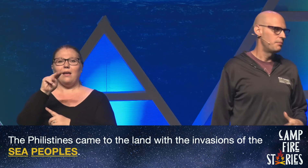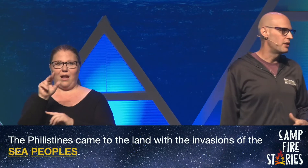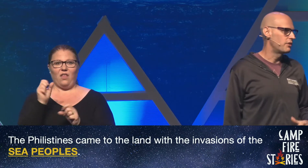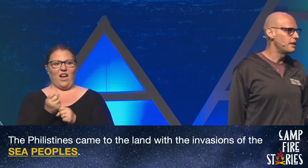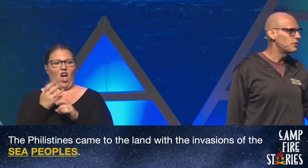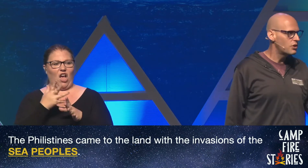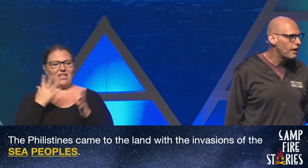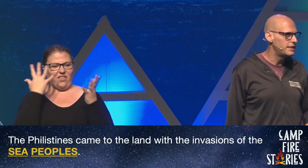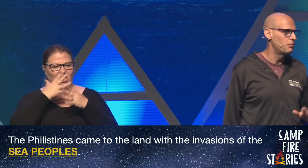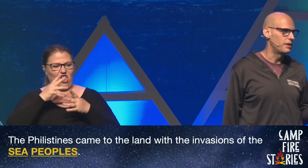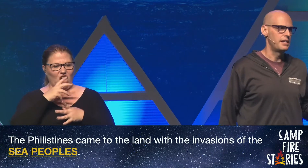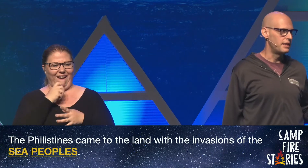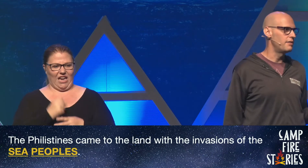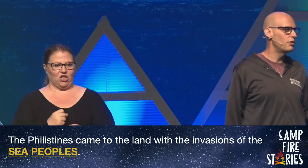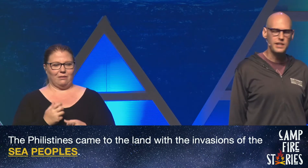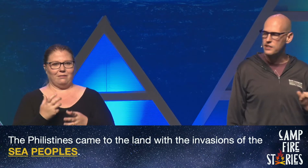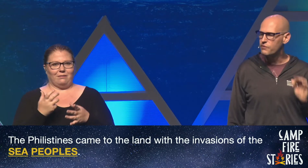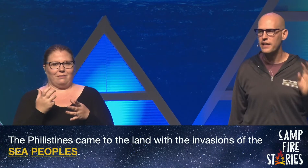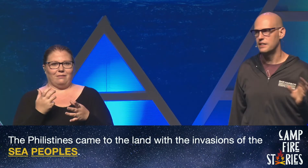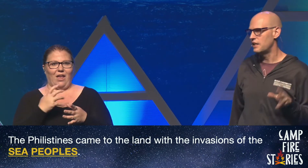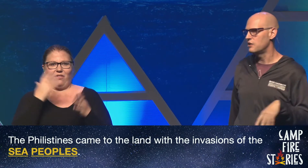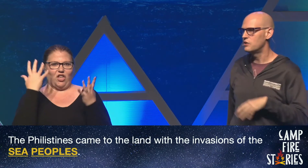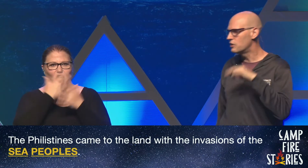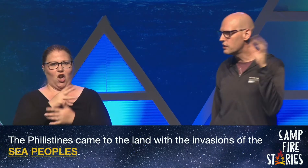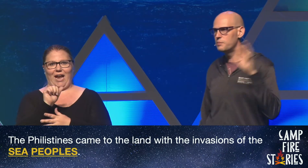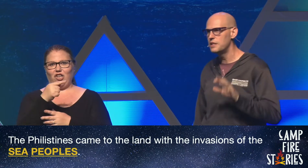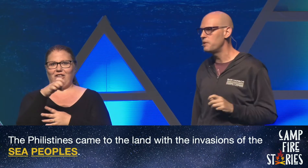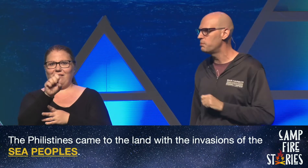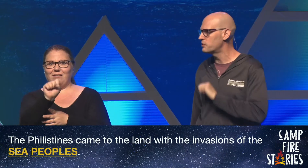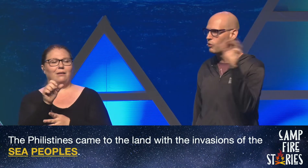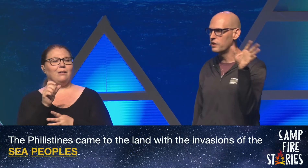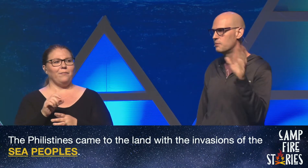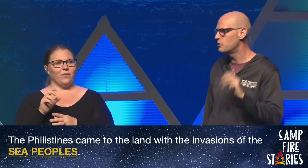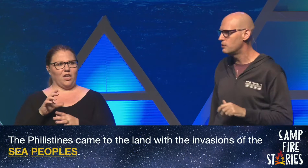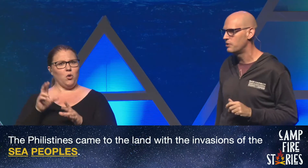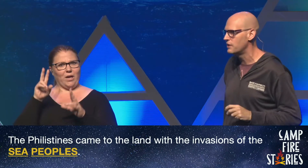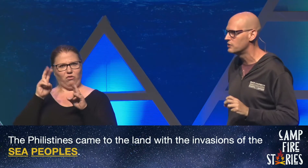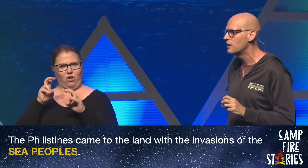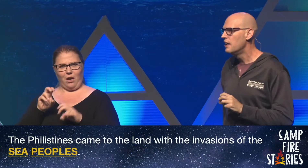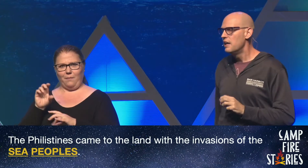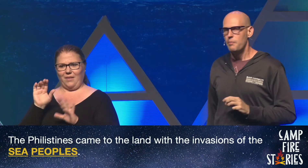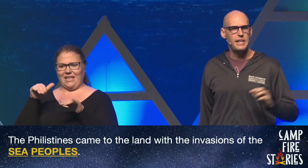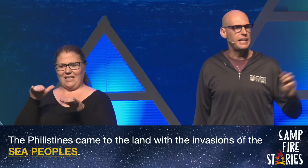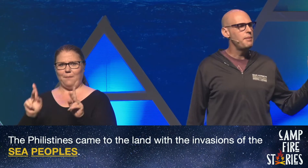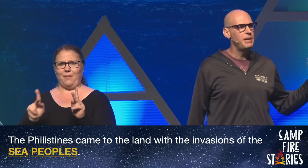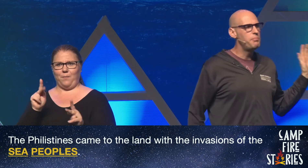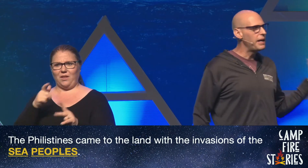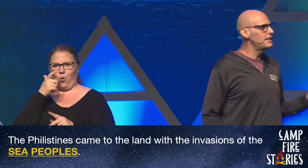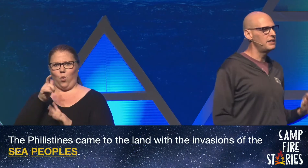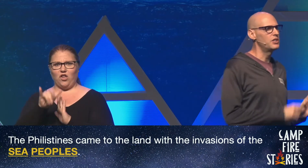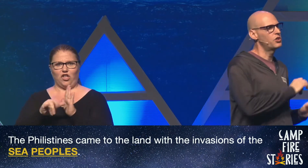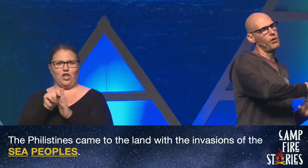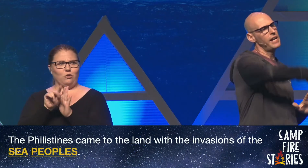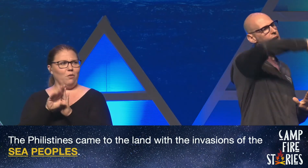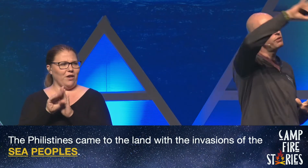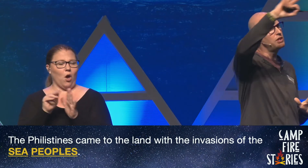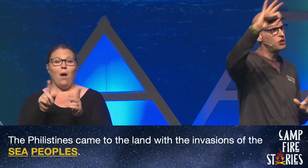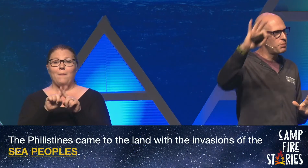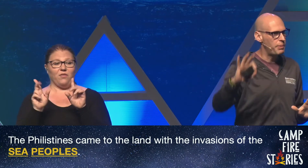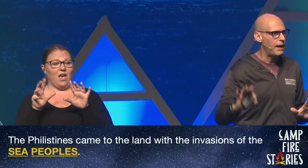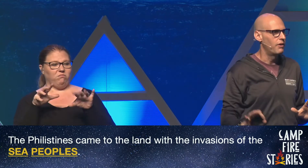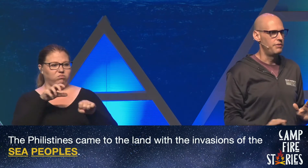in the Mediterranean. It was crazy what they did. Really, it's fascinating. You should look up Sea Peoples and watch some YouTube videos. But they came in and basically destroyed